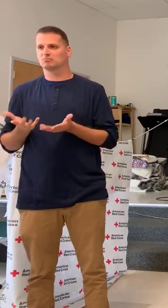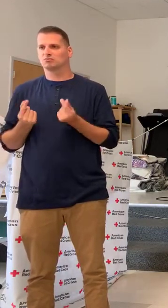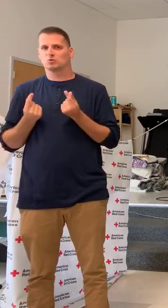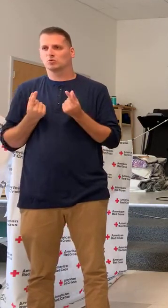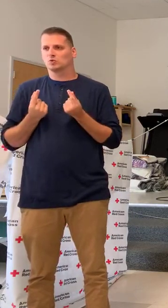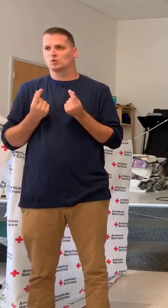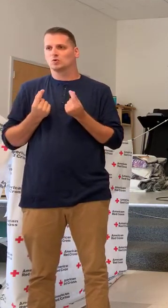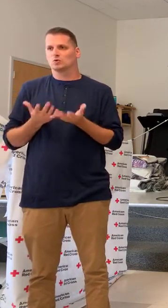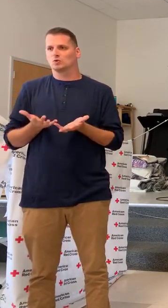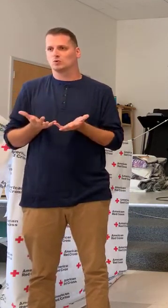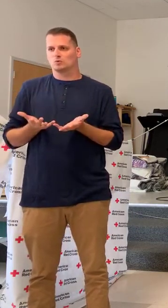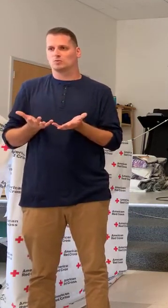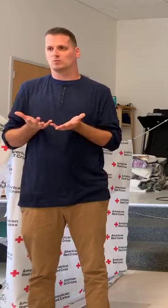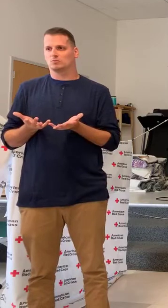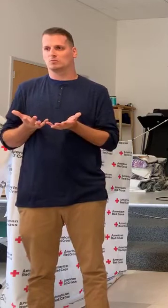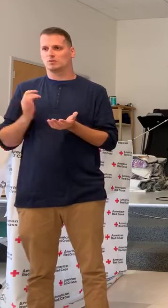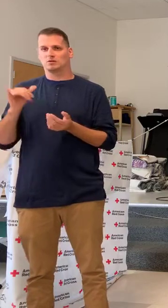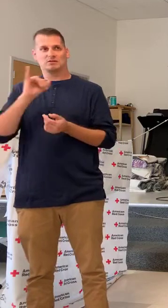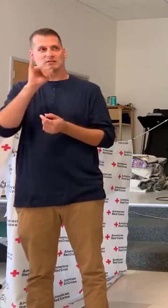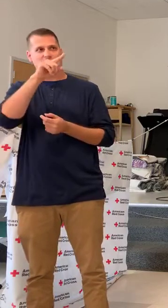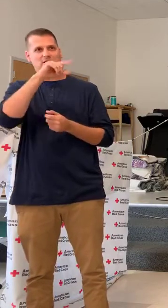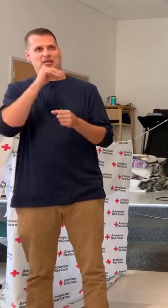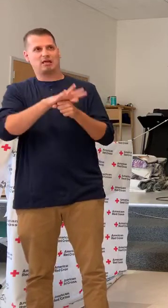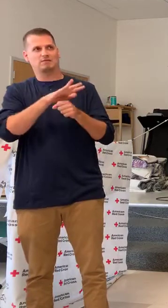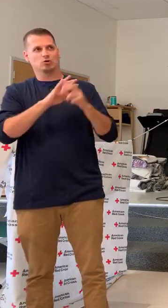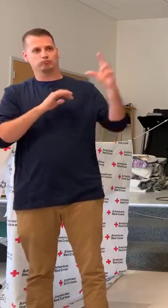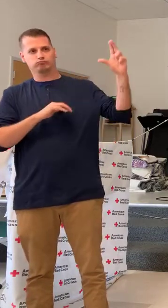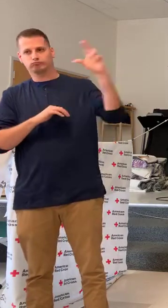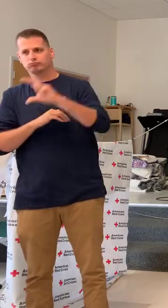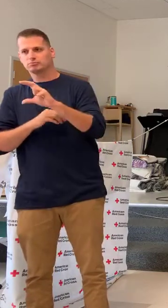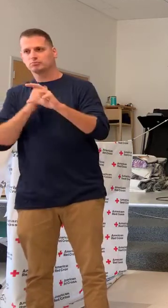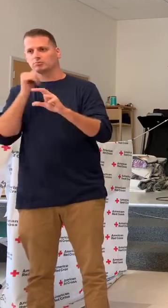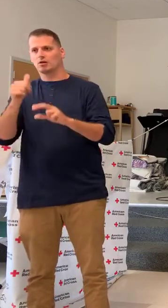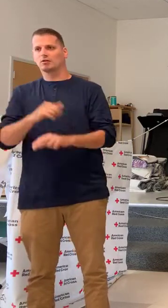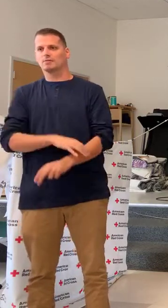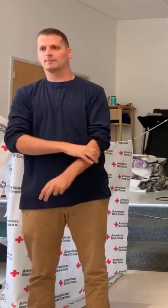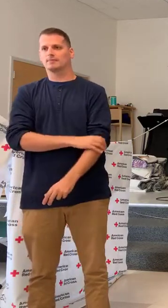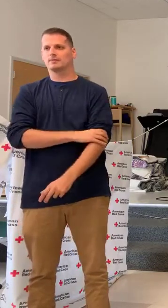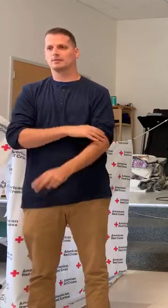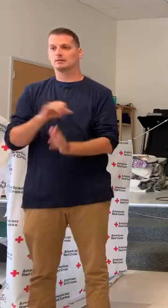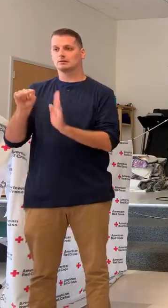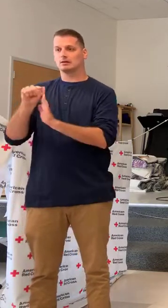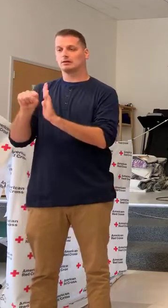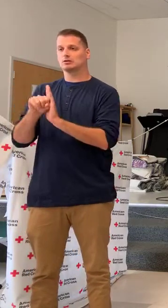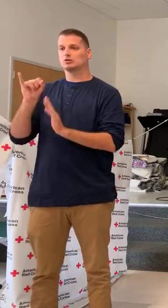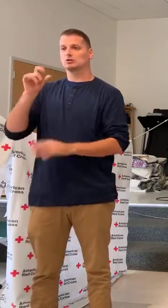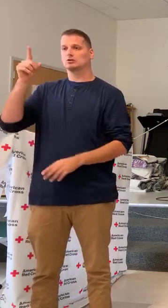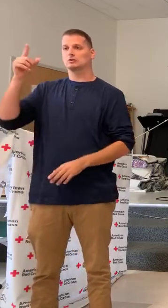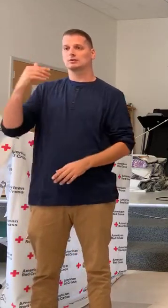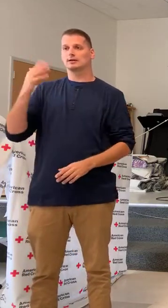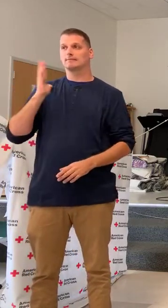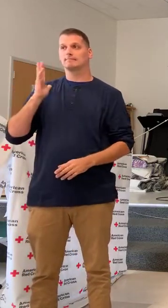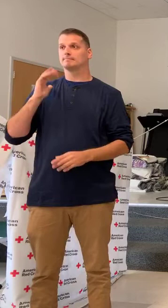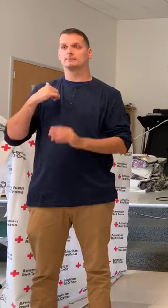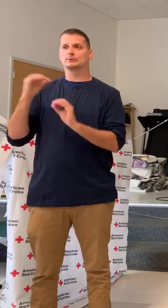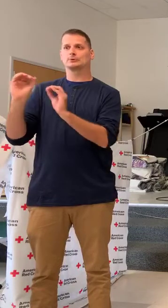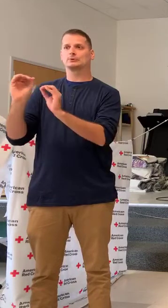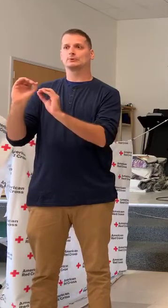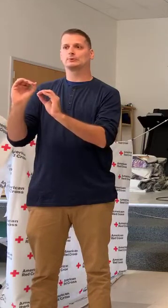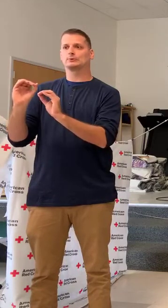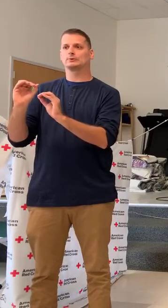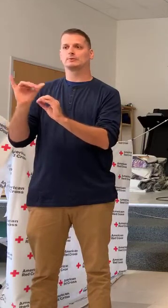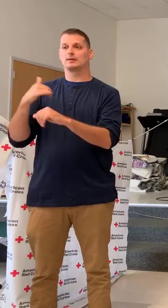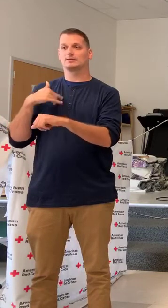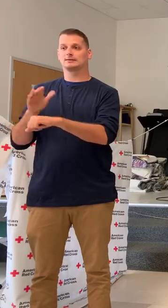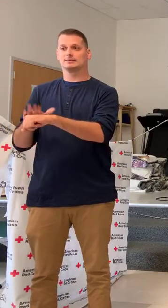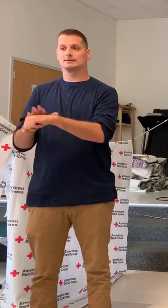and so we didn't have assistance like that, but we had our insurance. You think you have insurance, and you